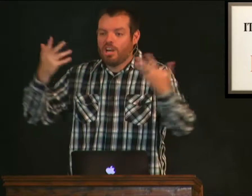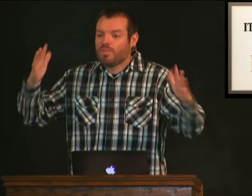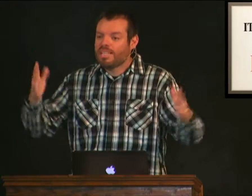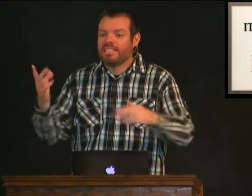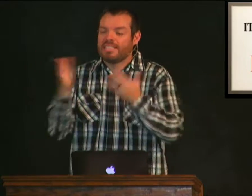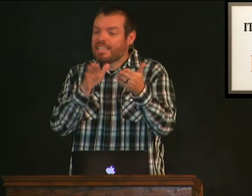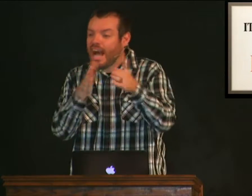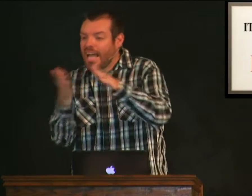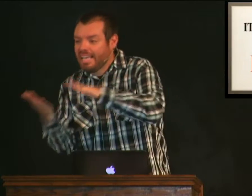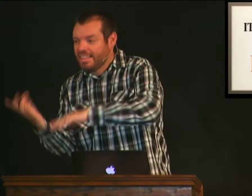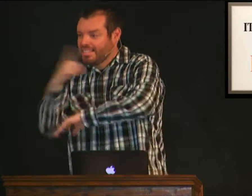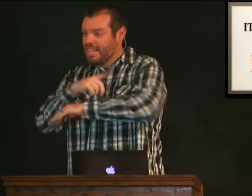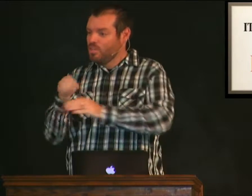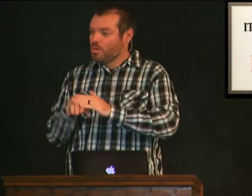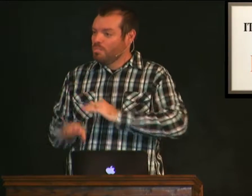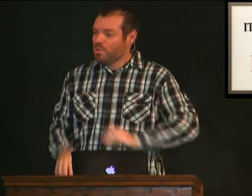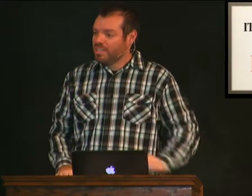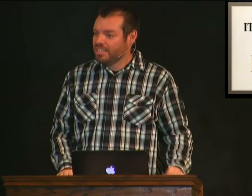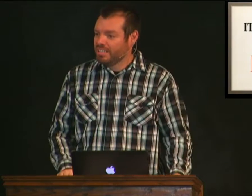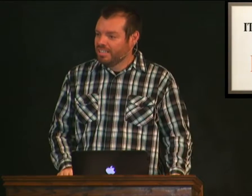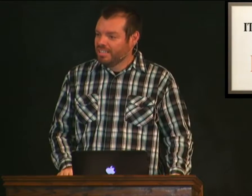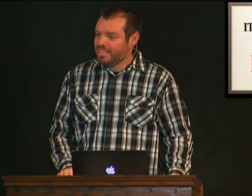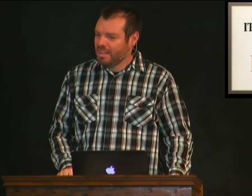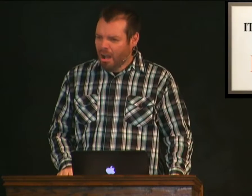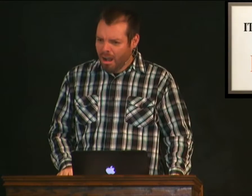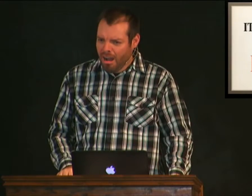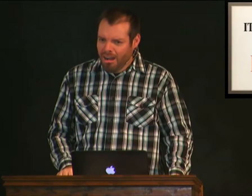flesh is already dying the day you were born.